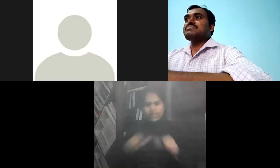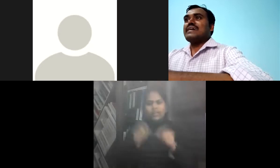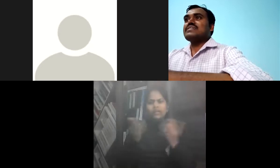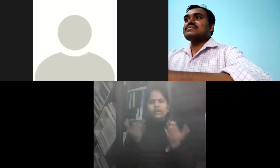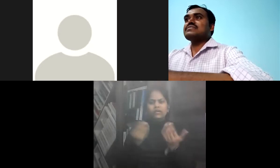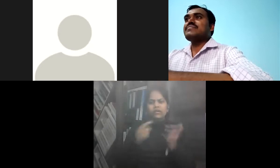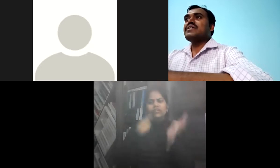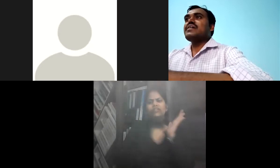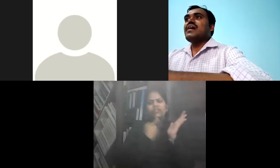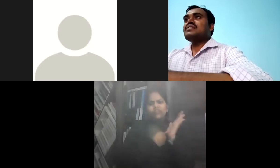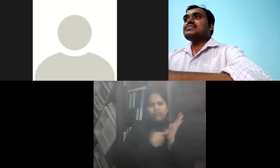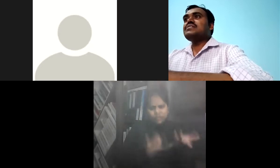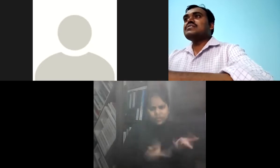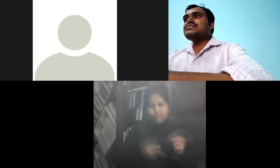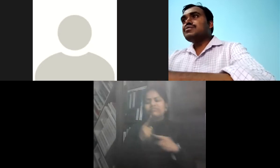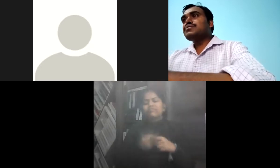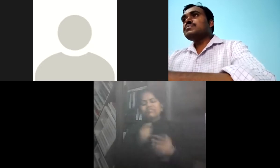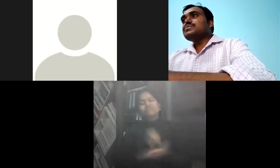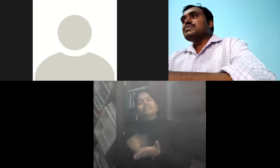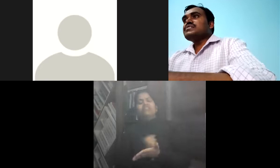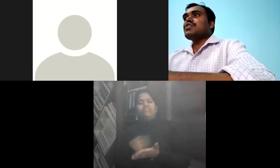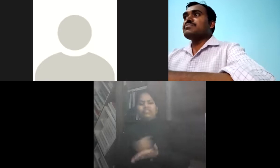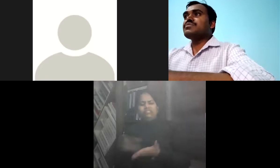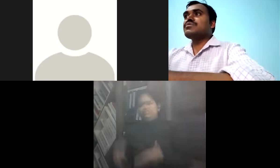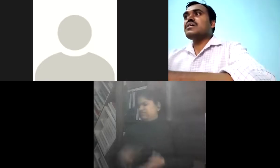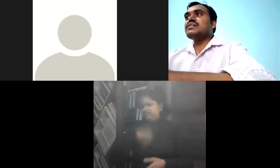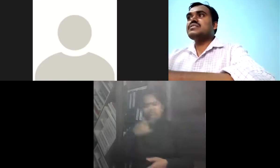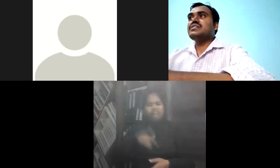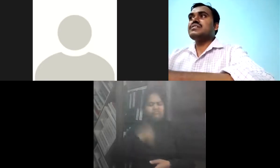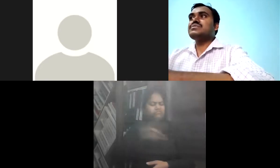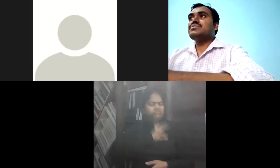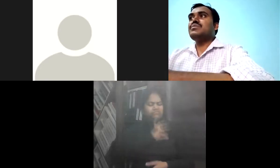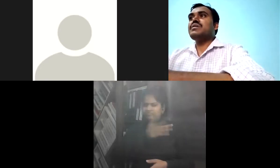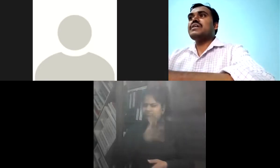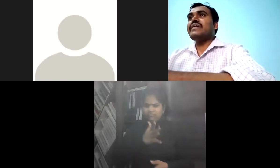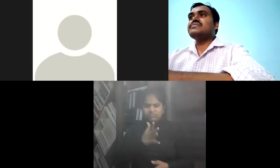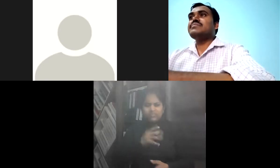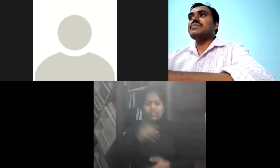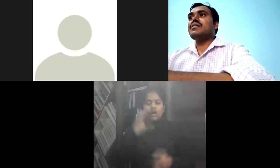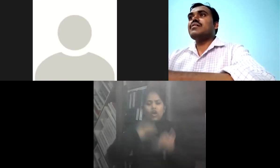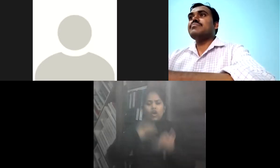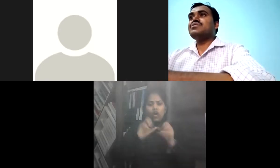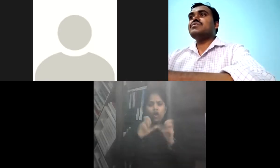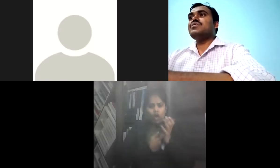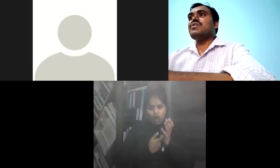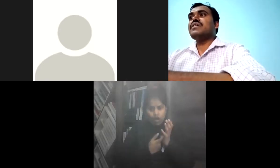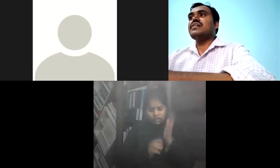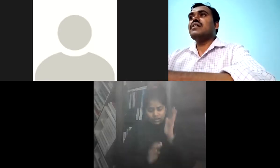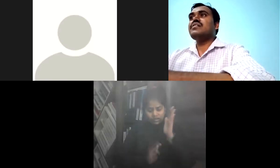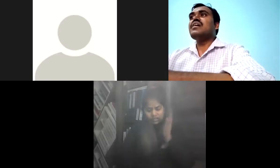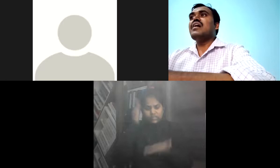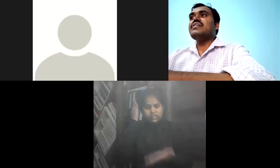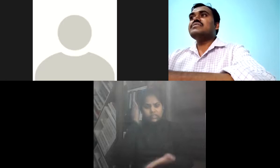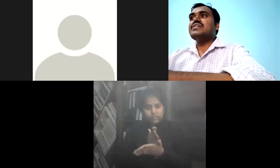discriminatory practices. Oscar, a genome who had stopped growing at 3 years old but has the maturity of an